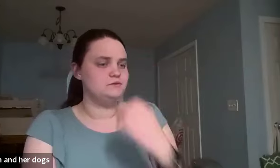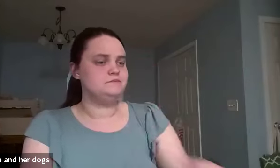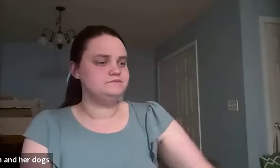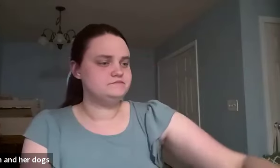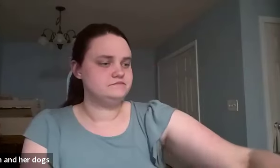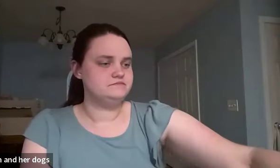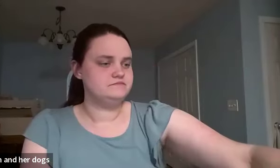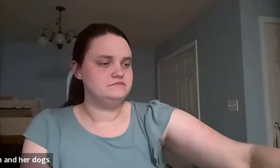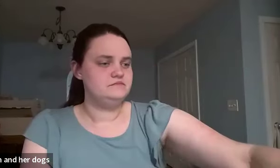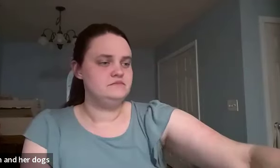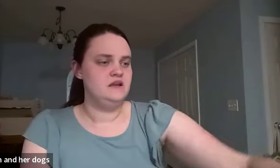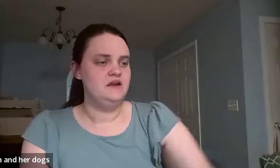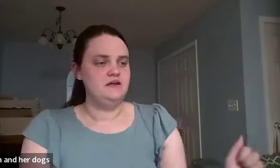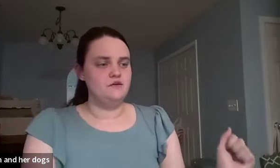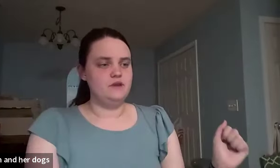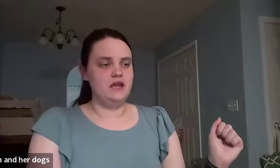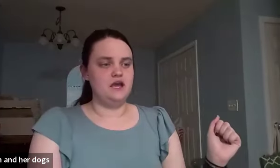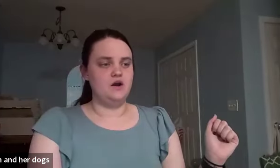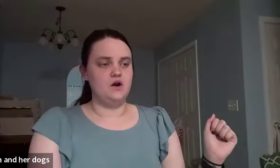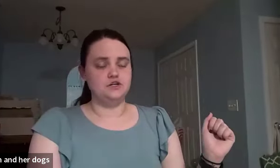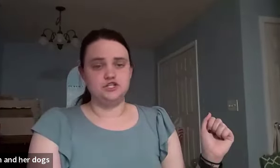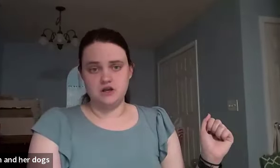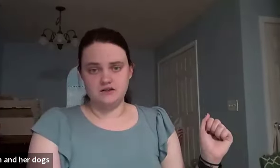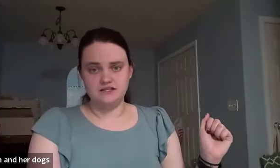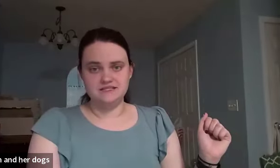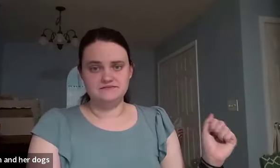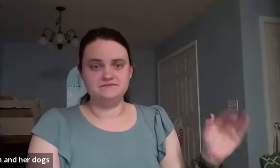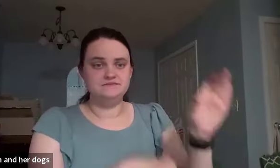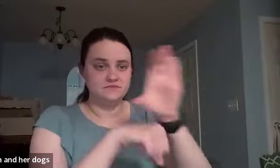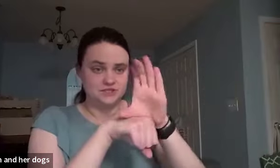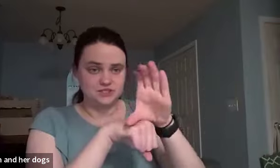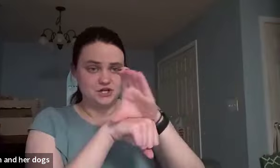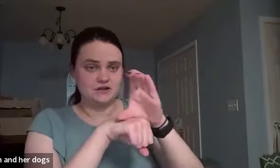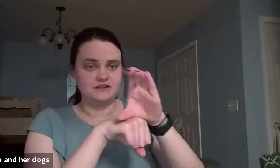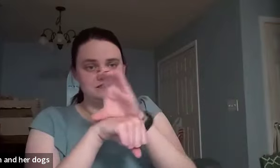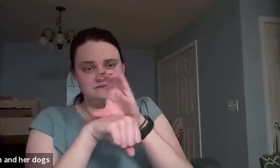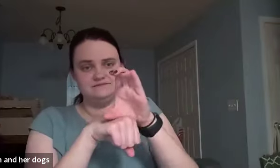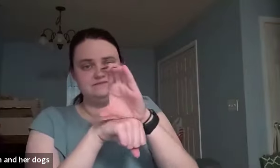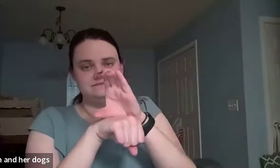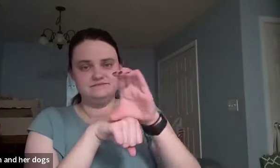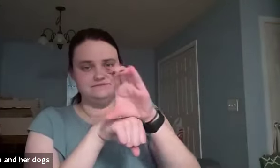food. Then we had our chocolate, chocolate.